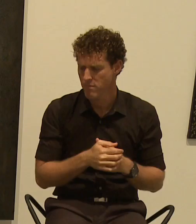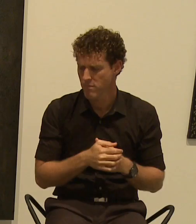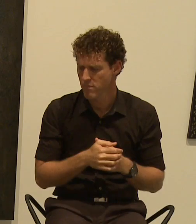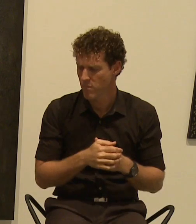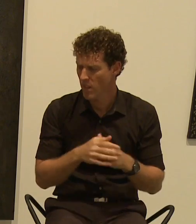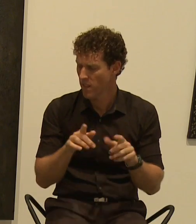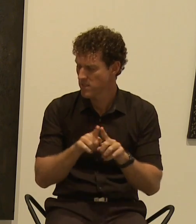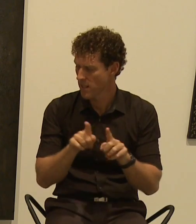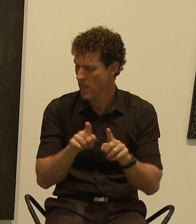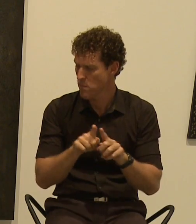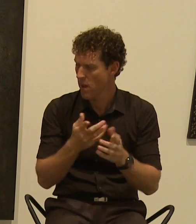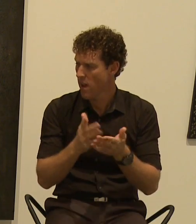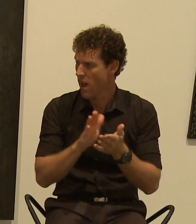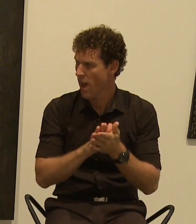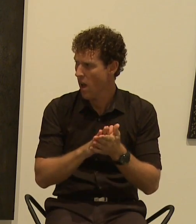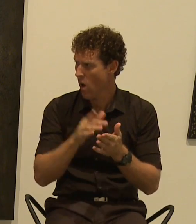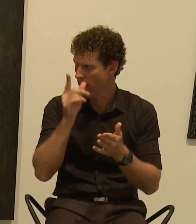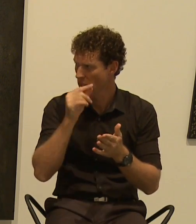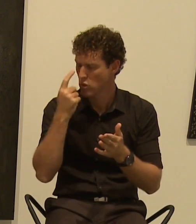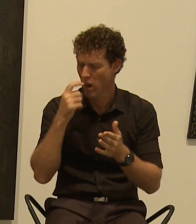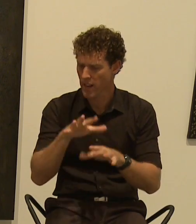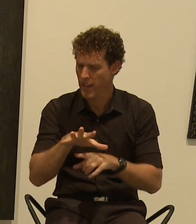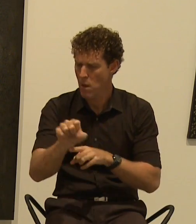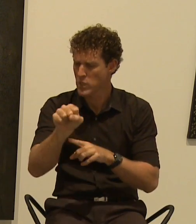our national identity and the construction of our